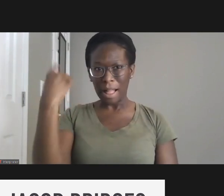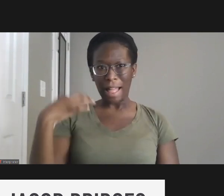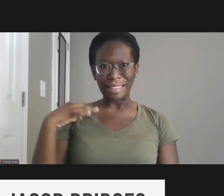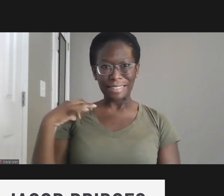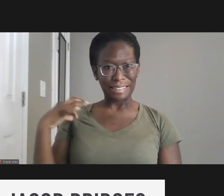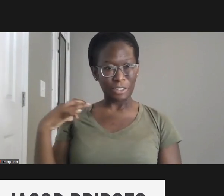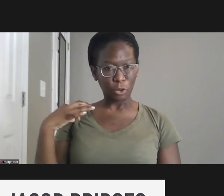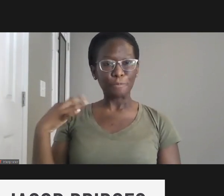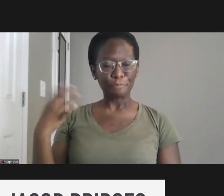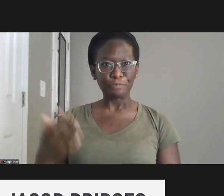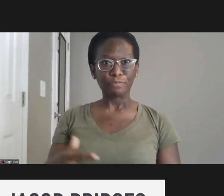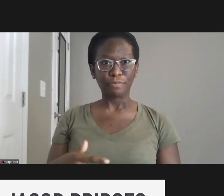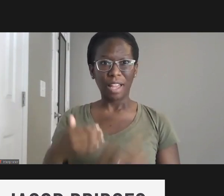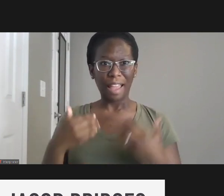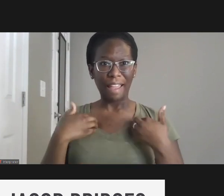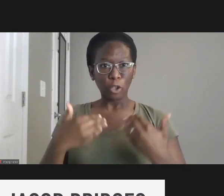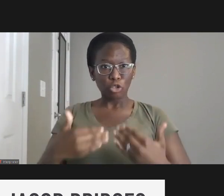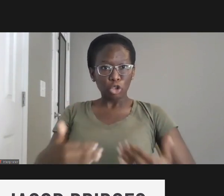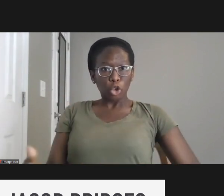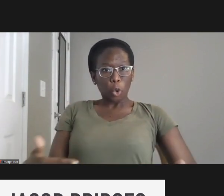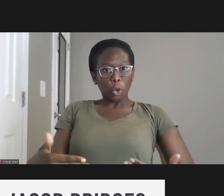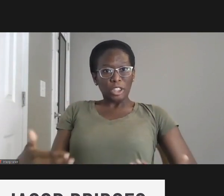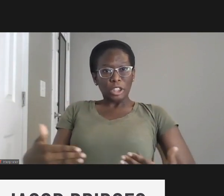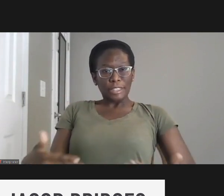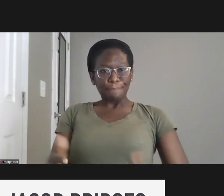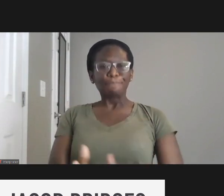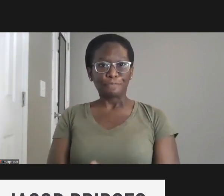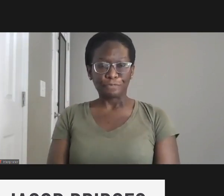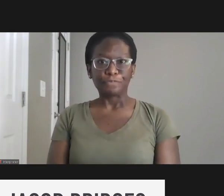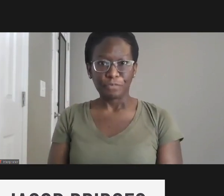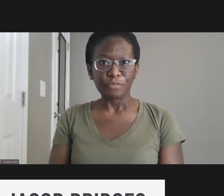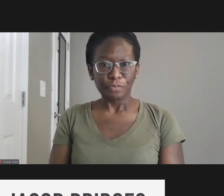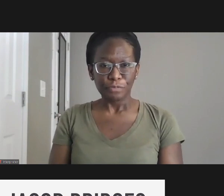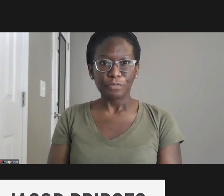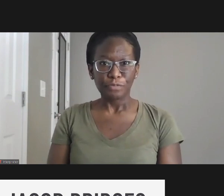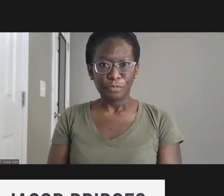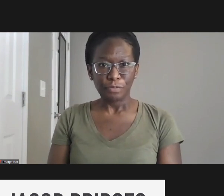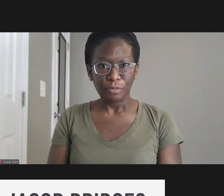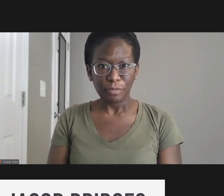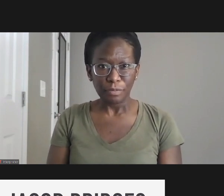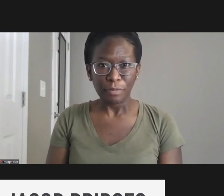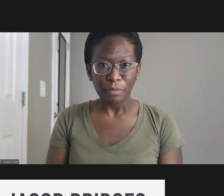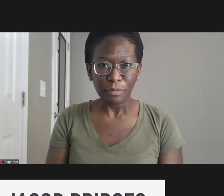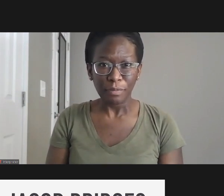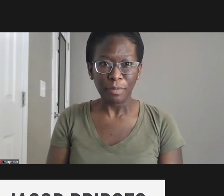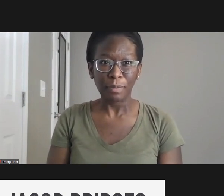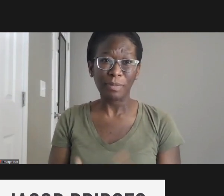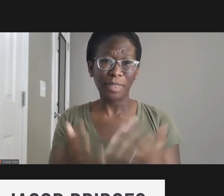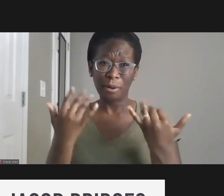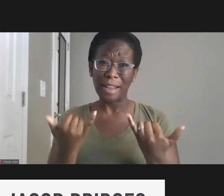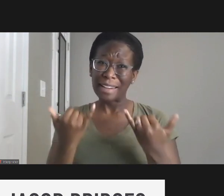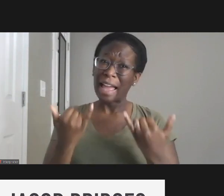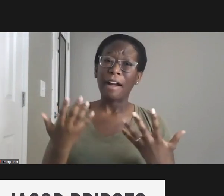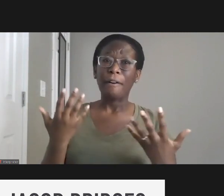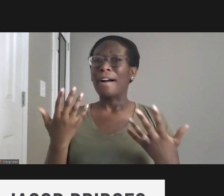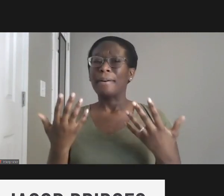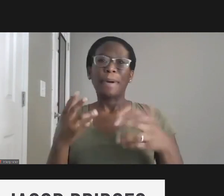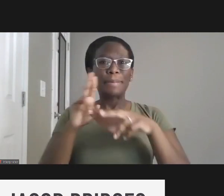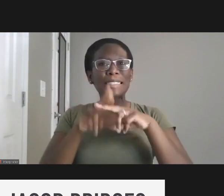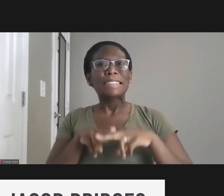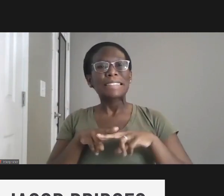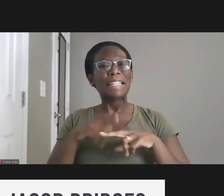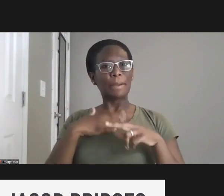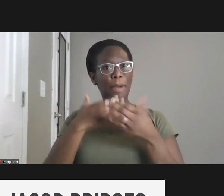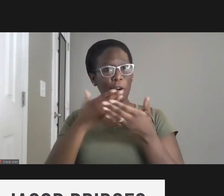I have short, thick and wavy hair. And I'm just currently sitting in my room in